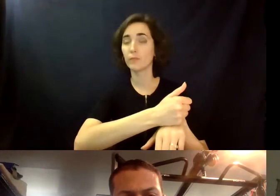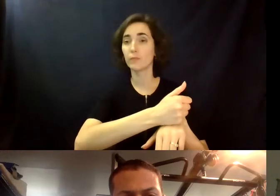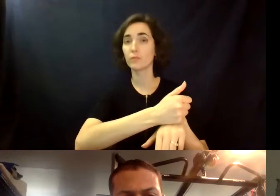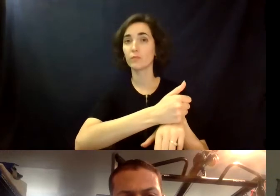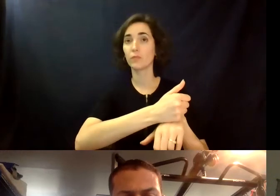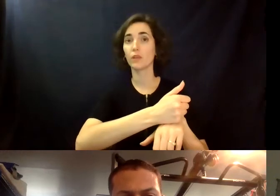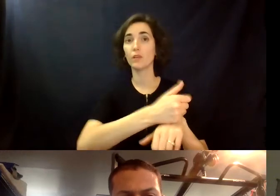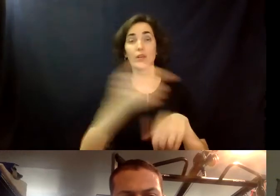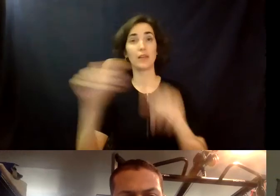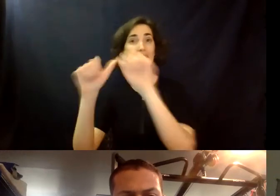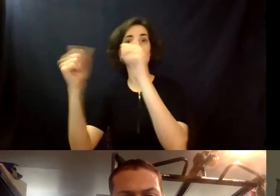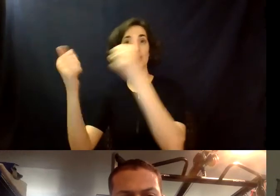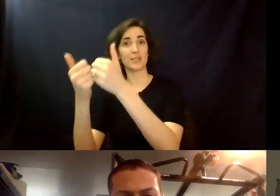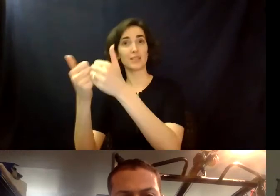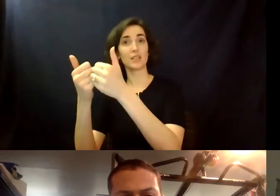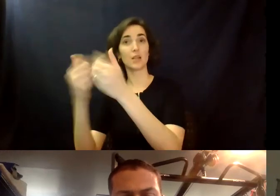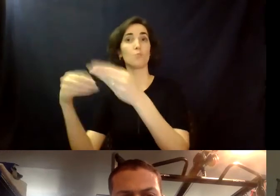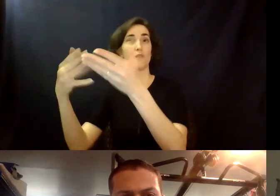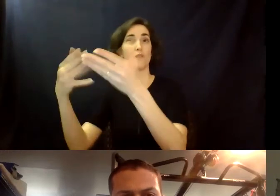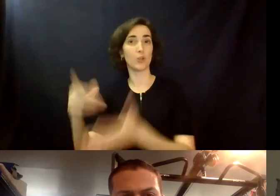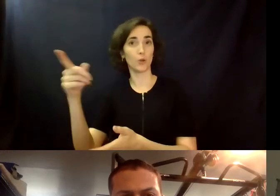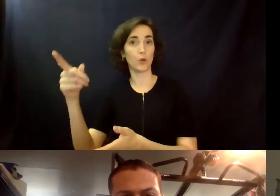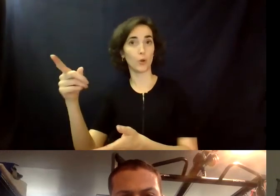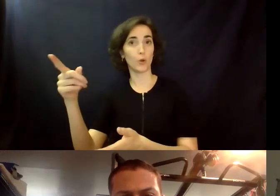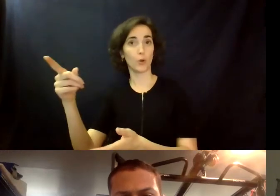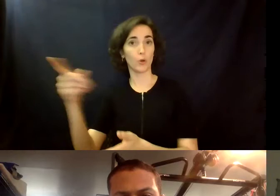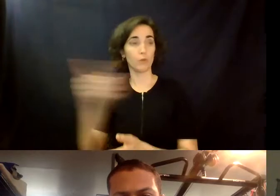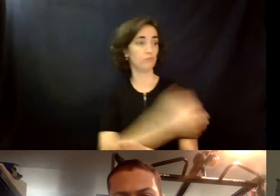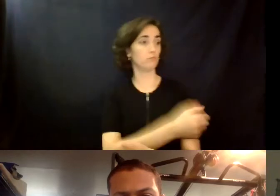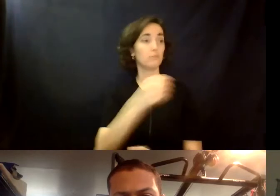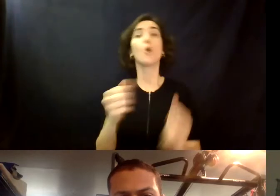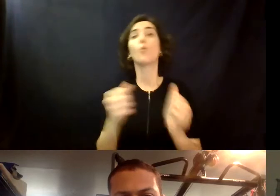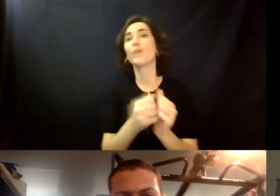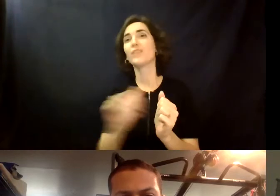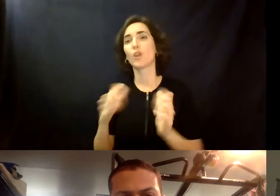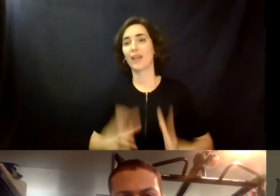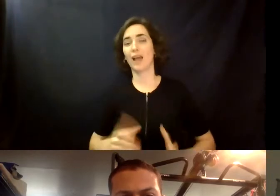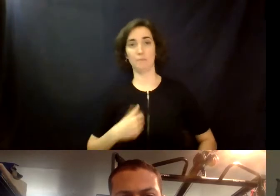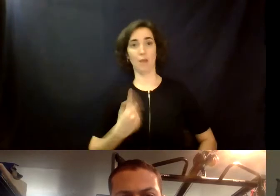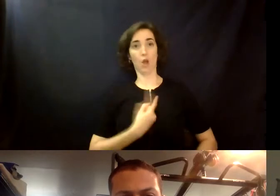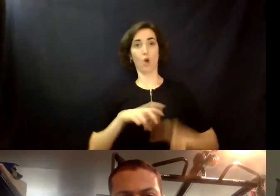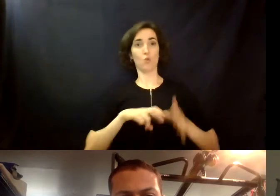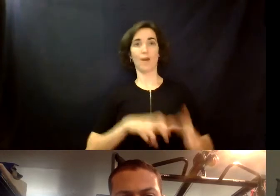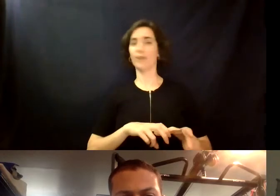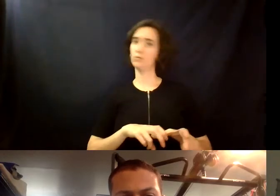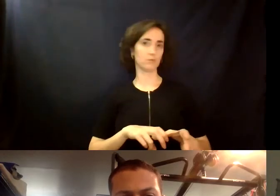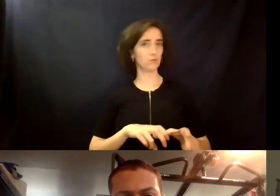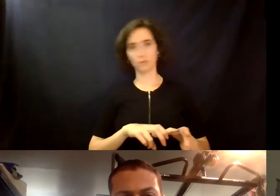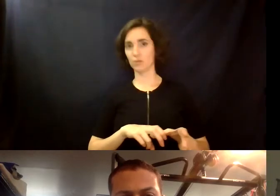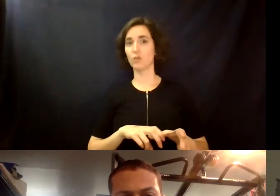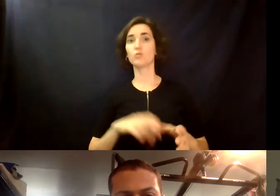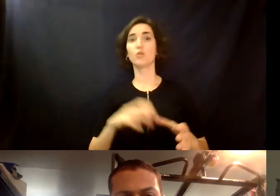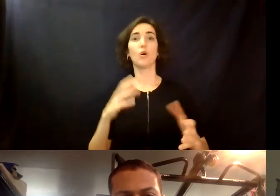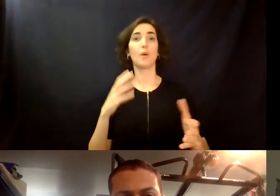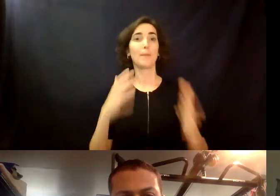that agency provider actually puts you on with other clients. So you're not riding that by yourself. So the trip might not be